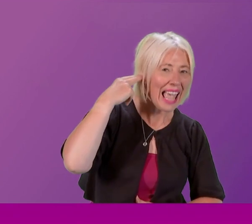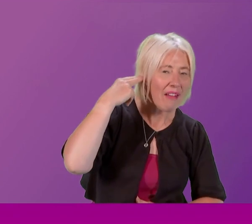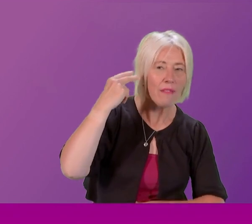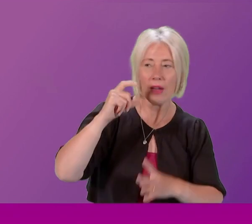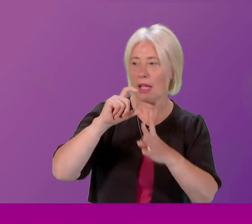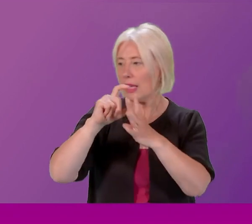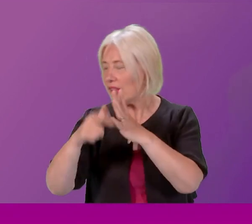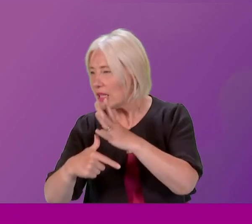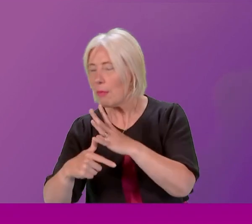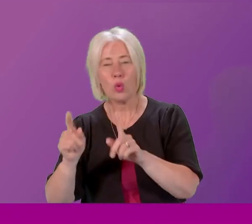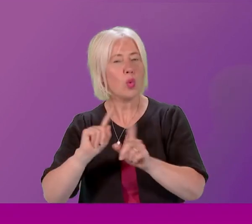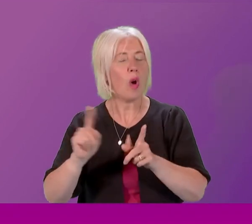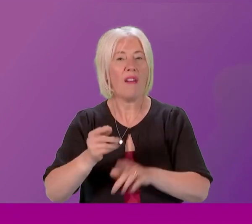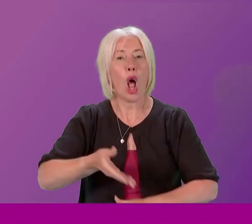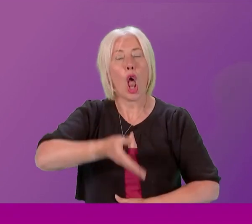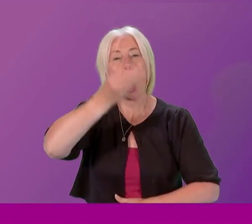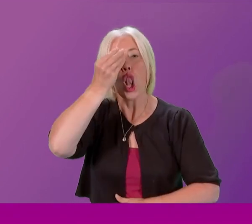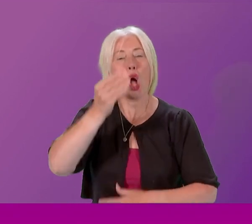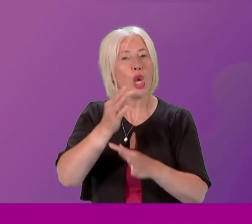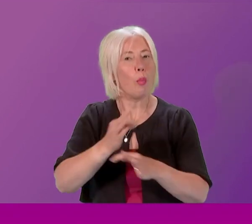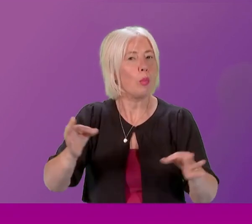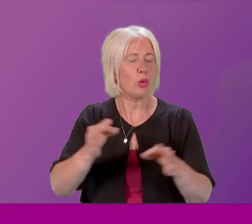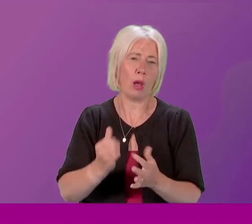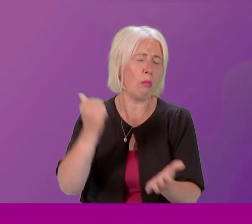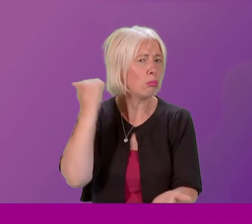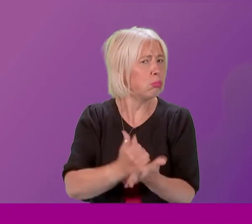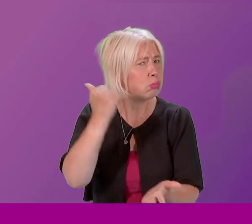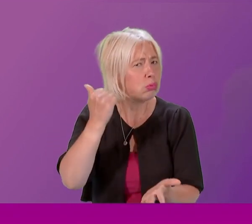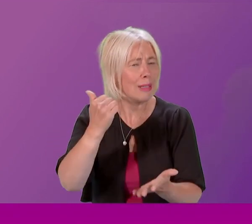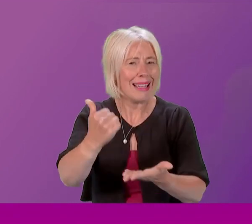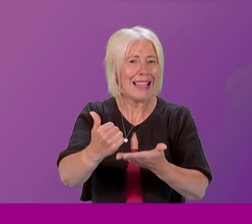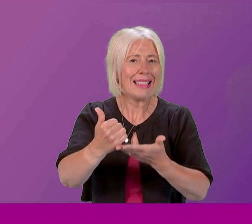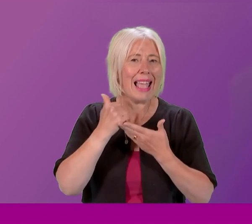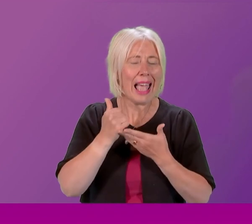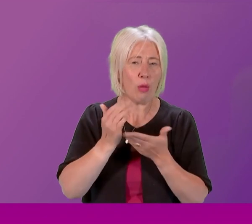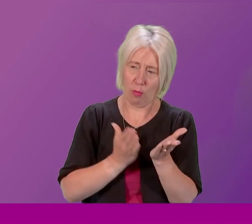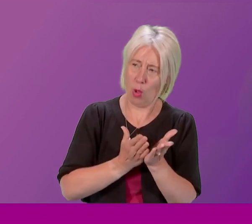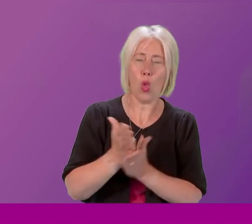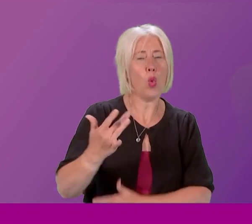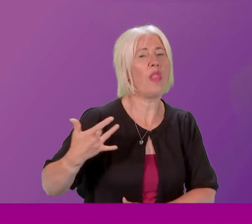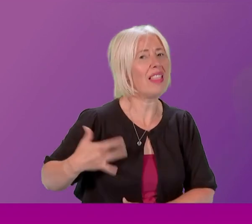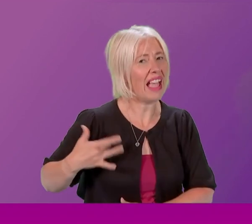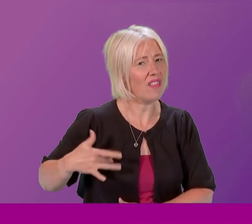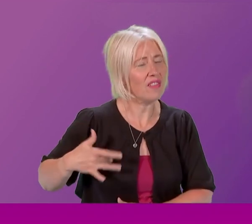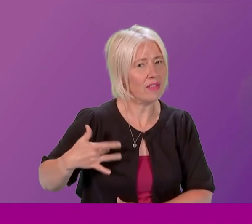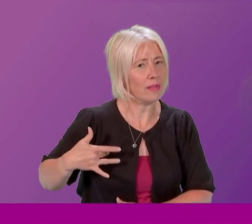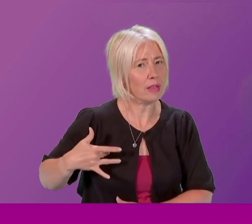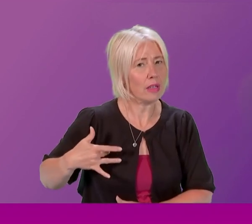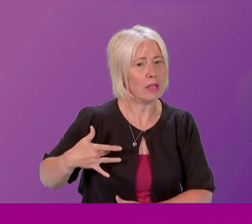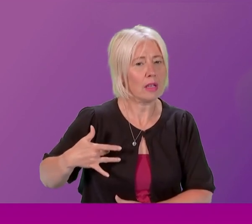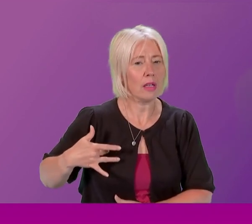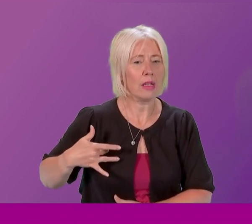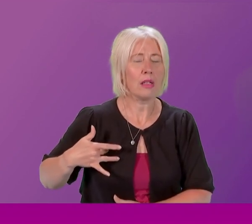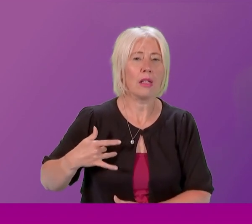disabled, learning music, a brilliant thing to help people through their life. And it can